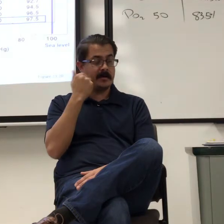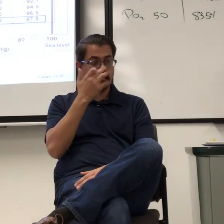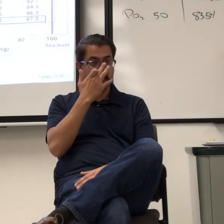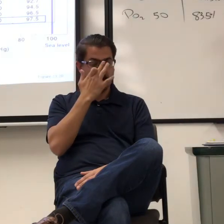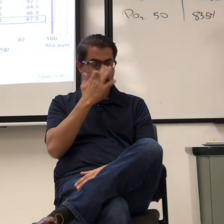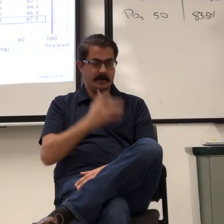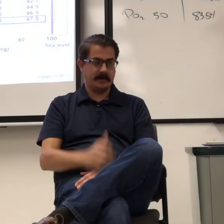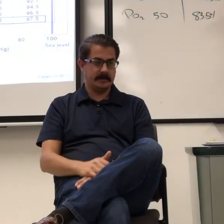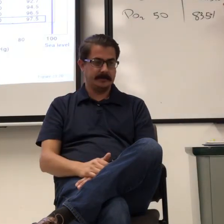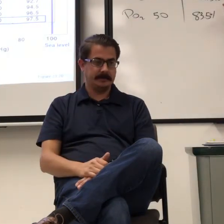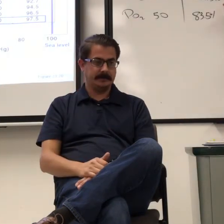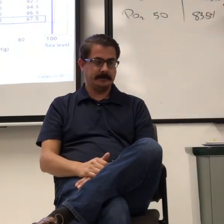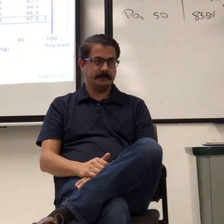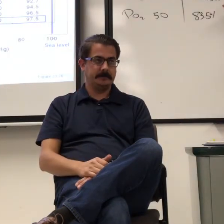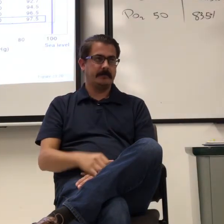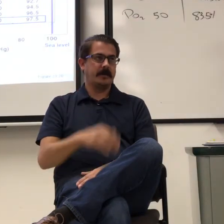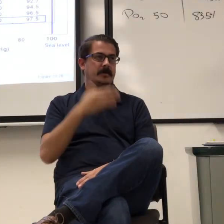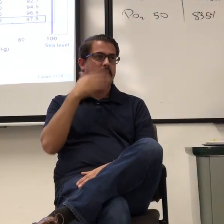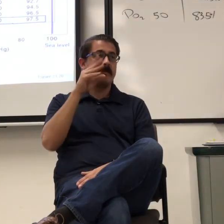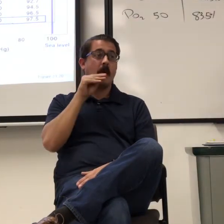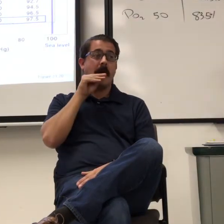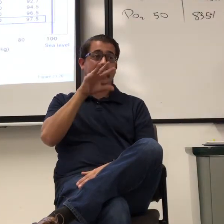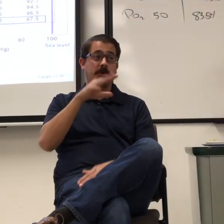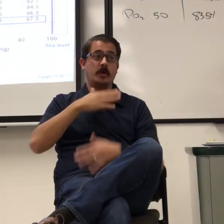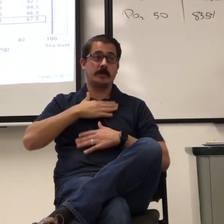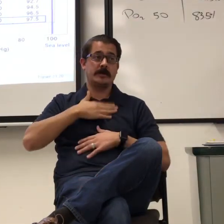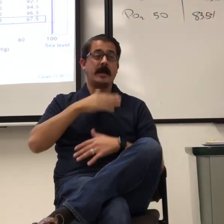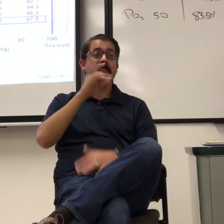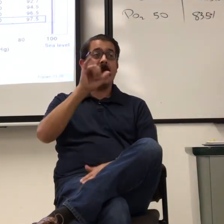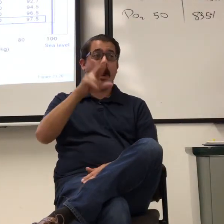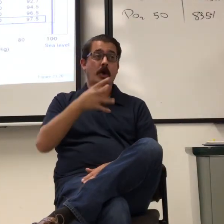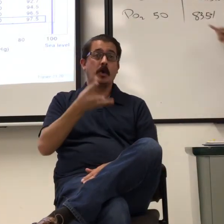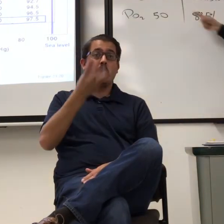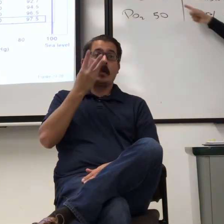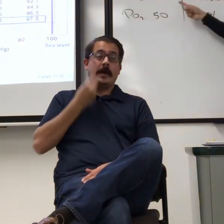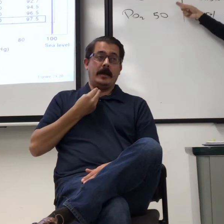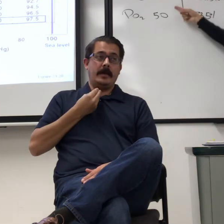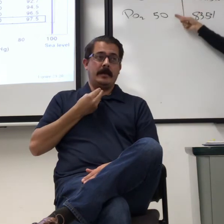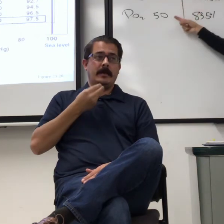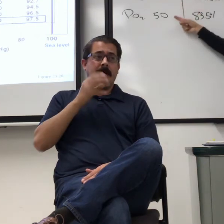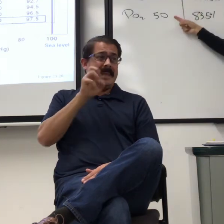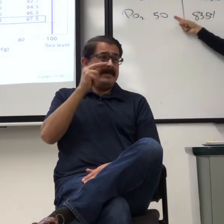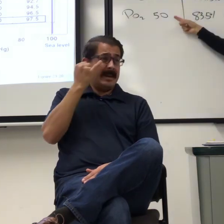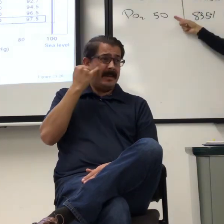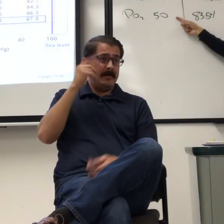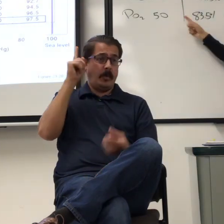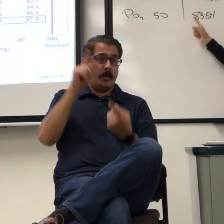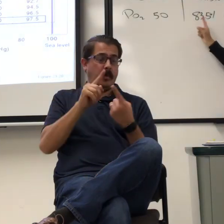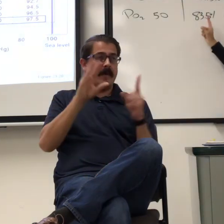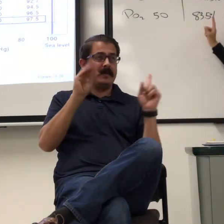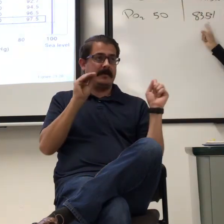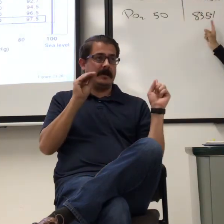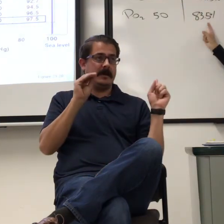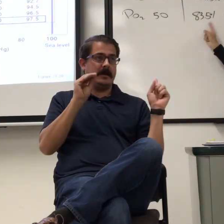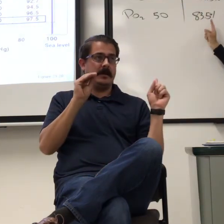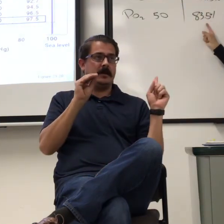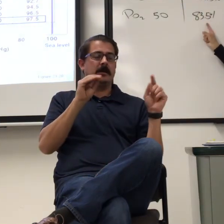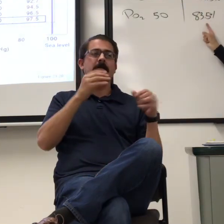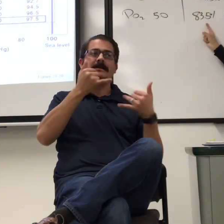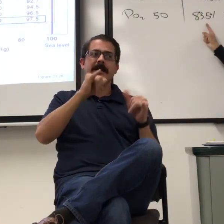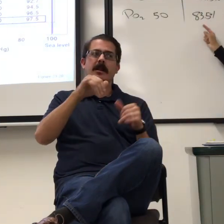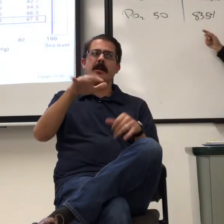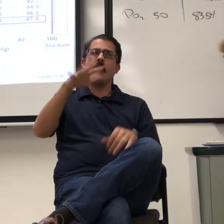yeah, this is good for external respiration. The air you breathe, you know, even if it gets down to 50, you're still